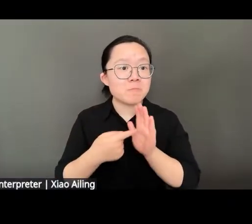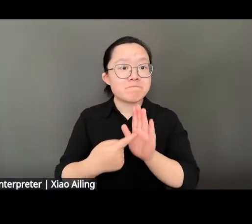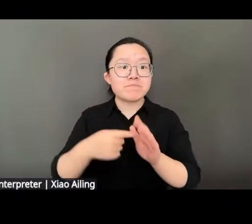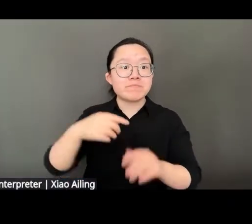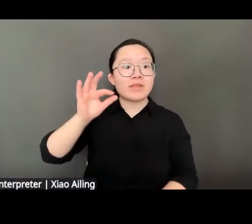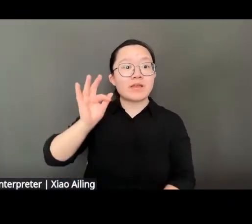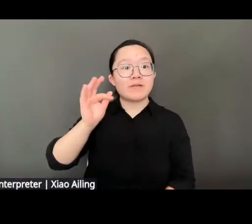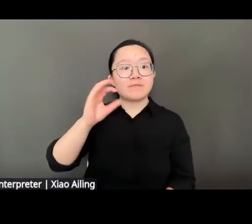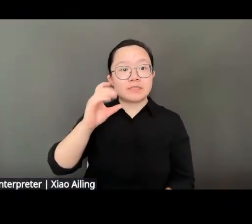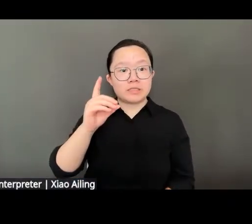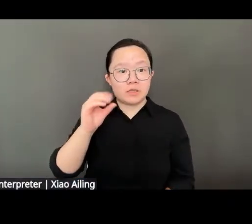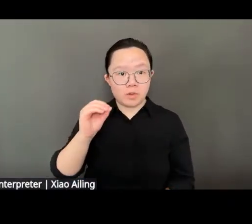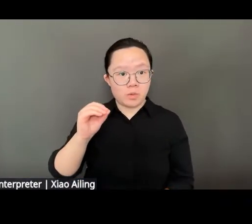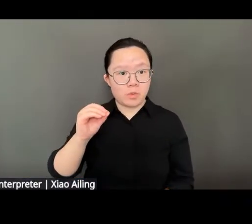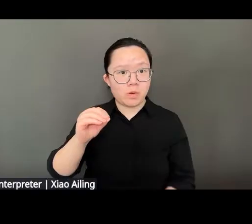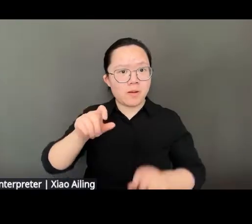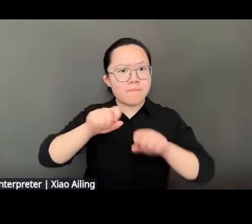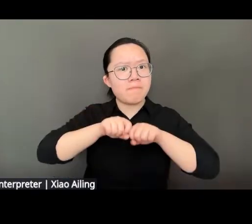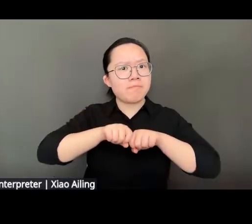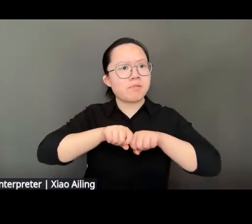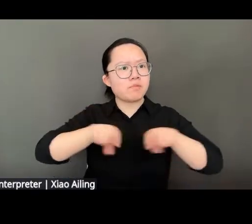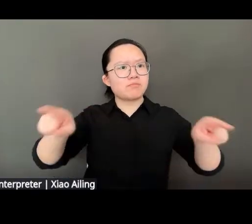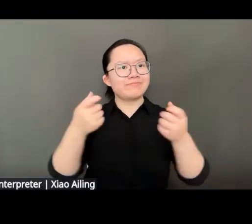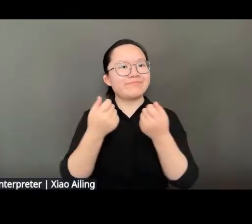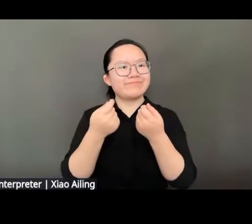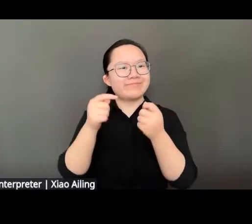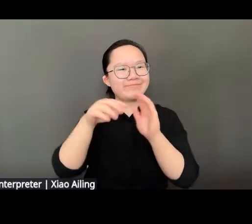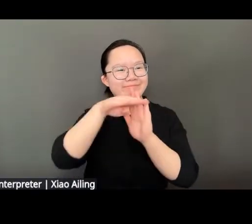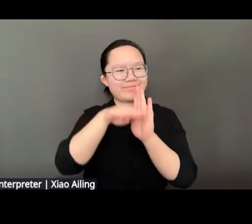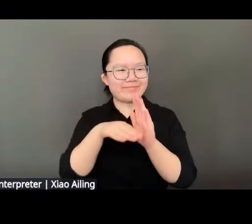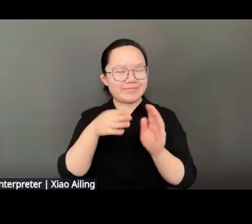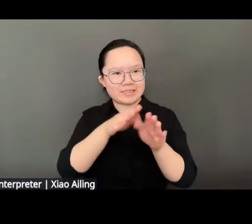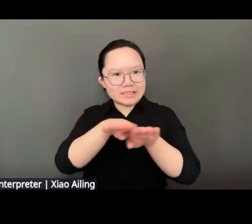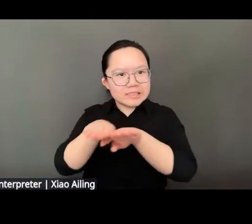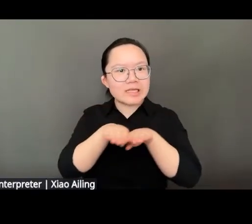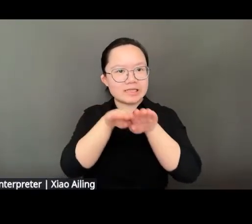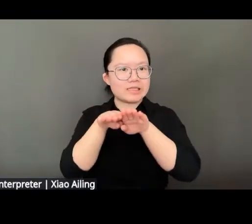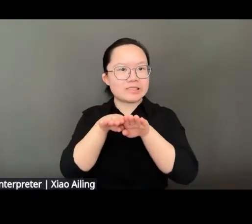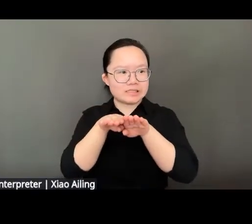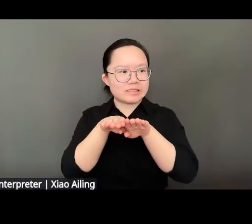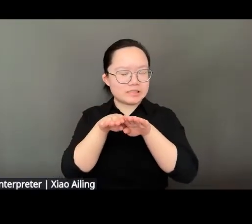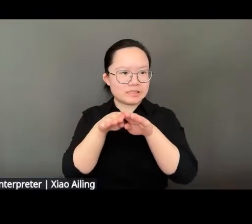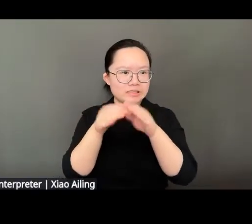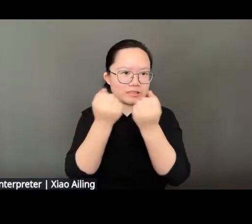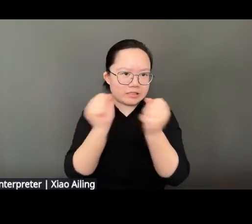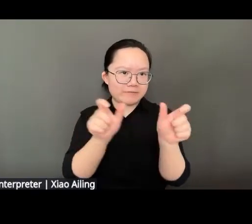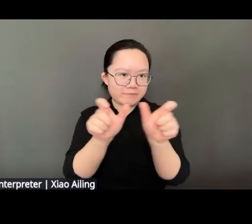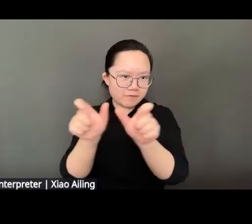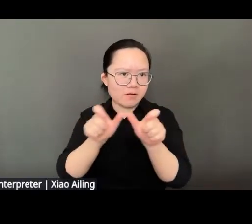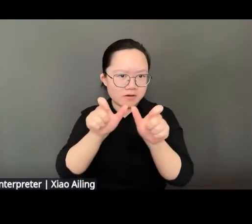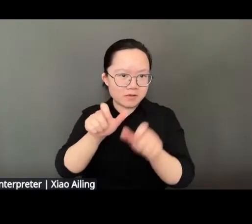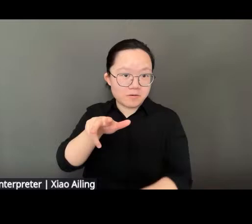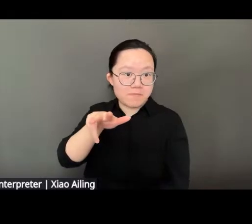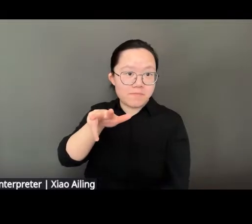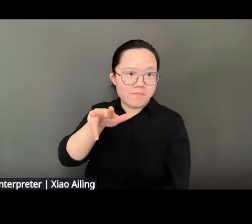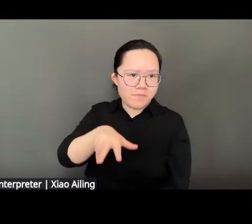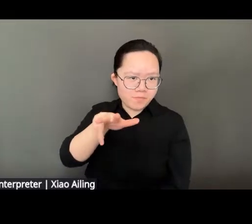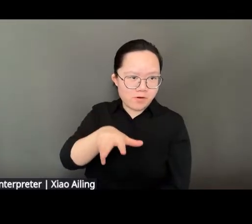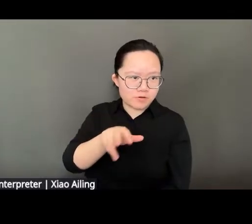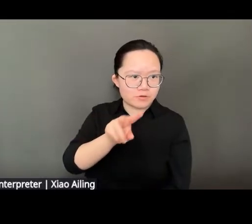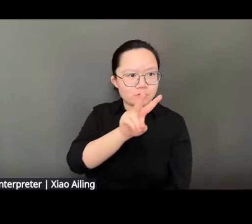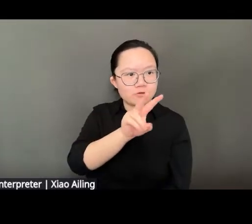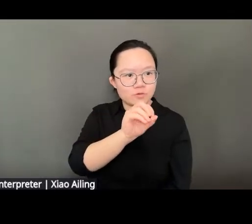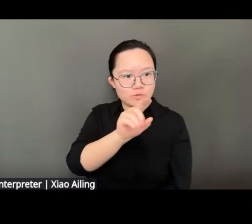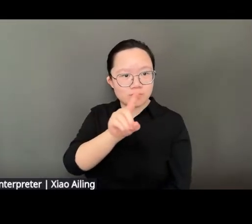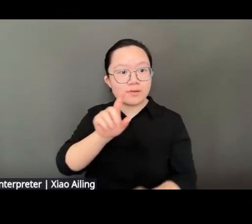2018. I'm taking you guys back a bit now, 5 months before the DID program started, and